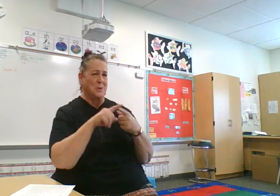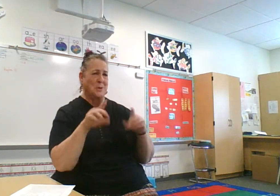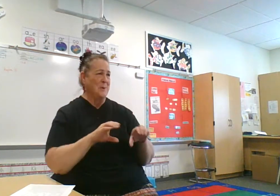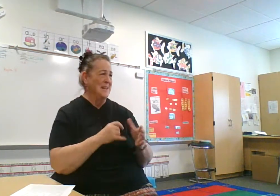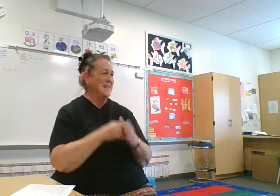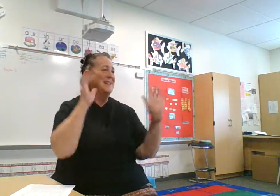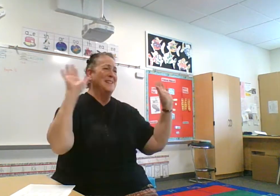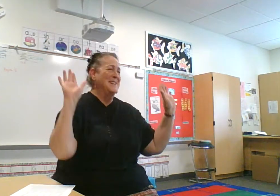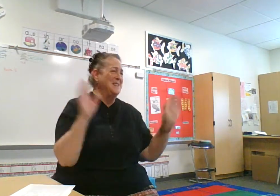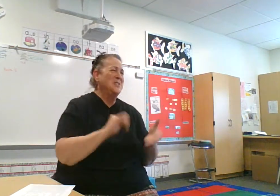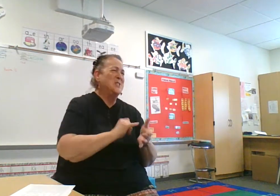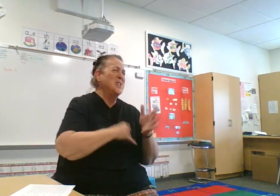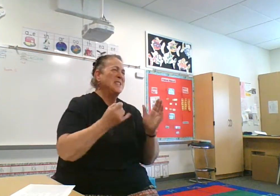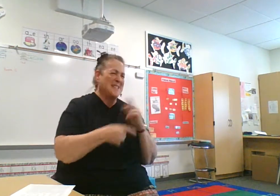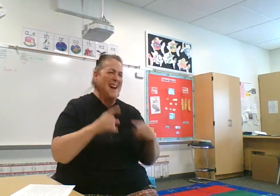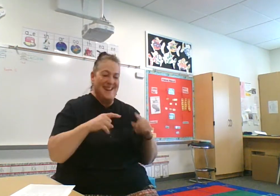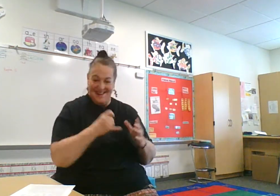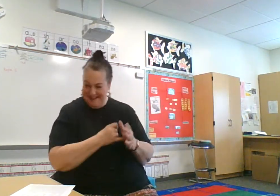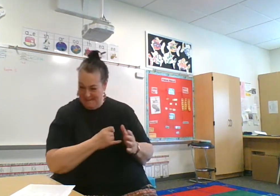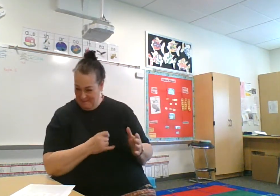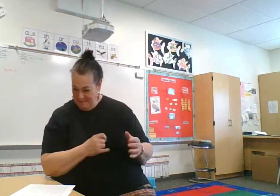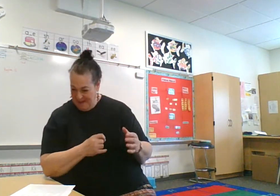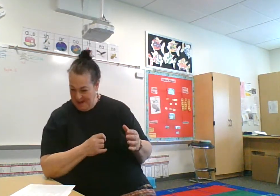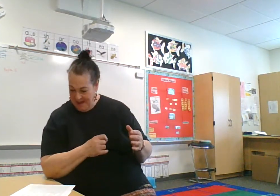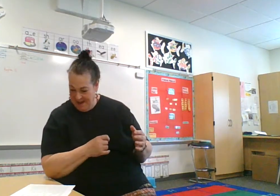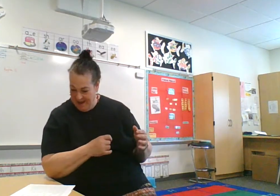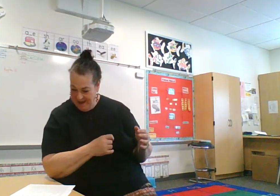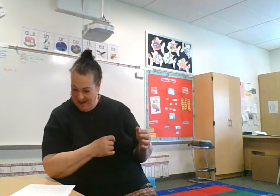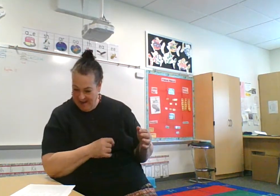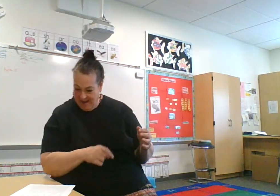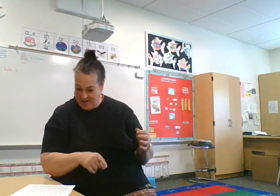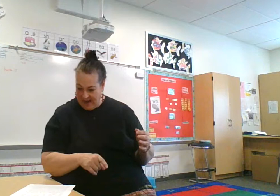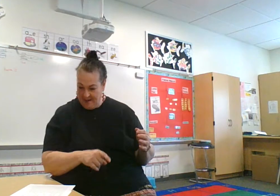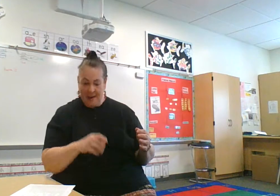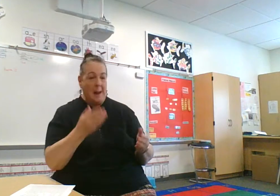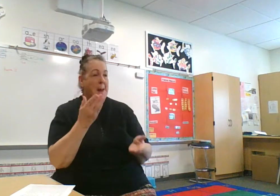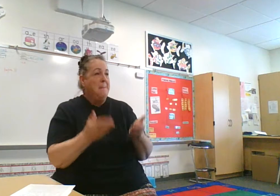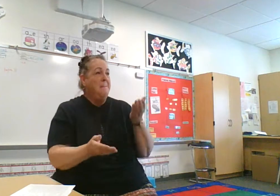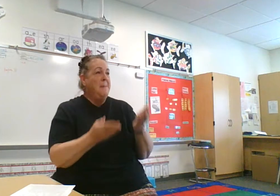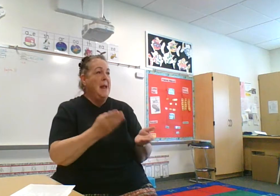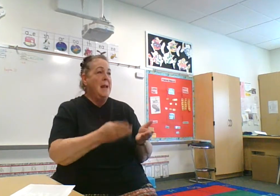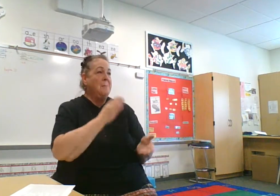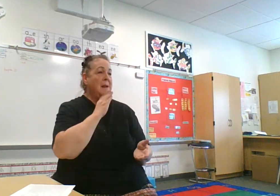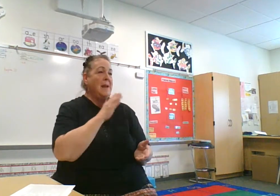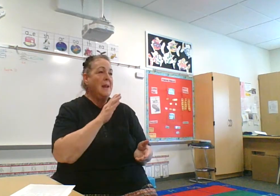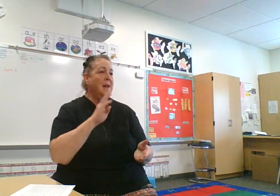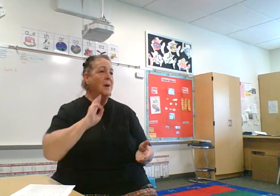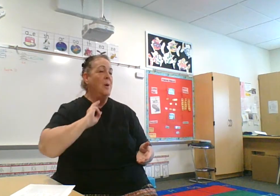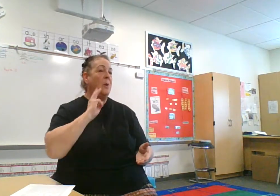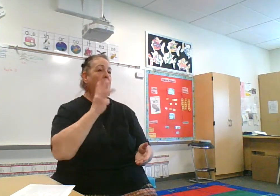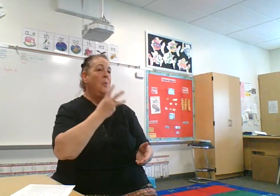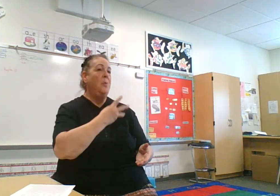do it. Just sign it. Okay. Maybe